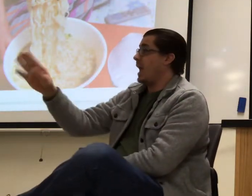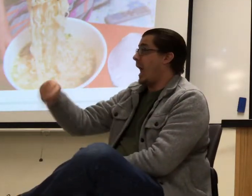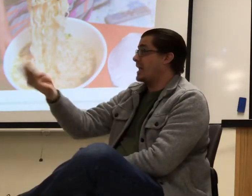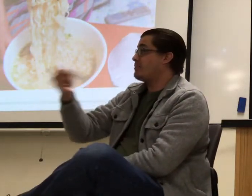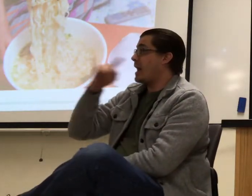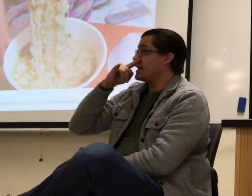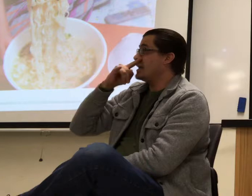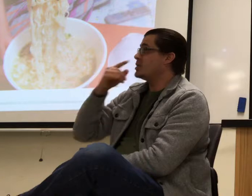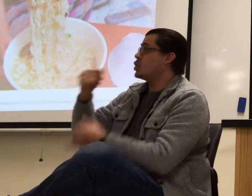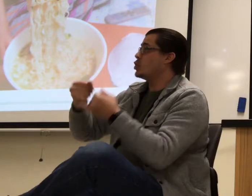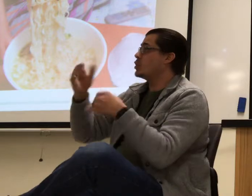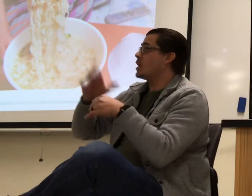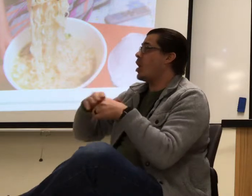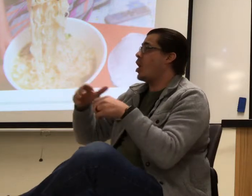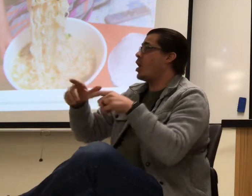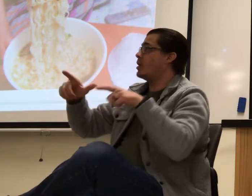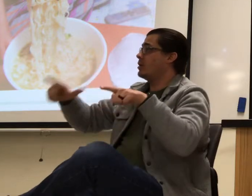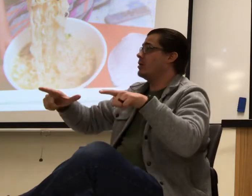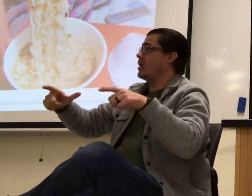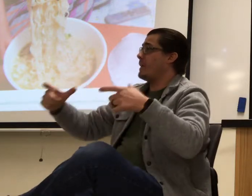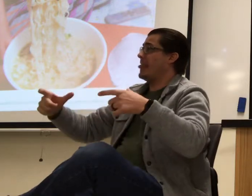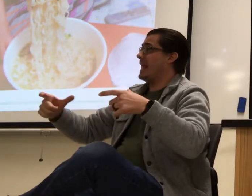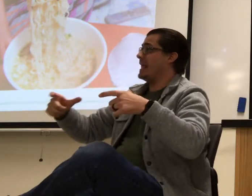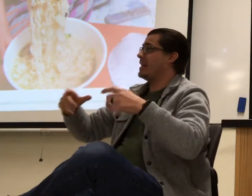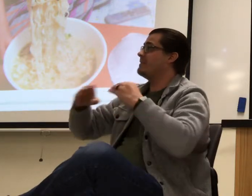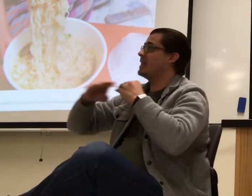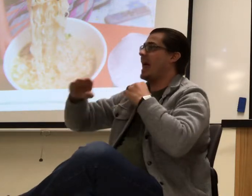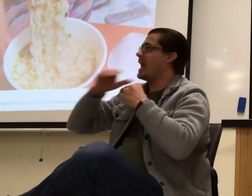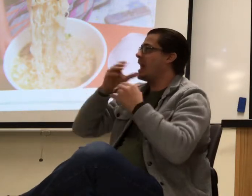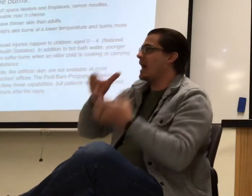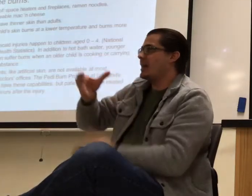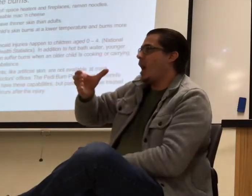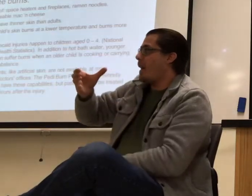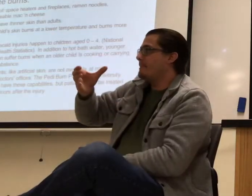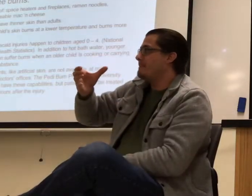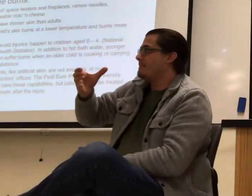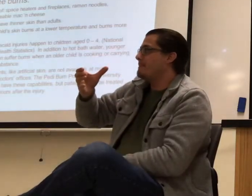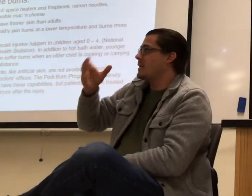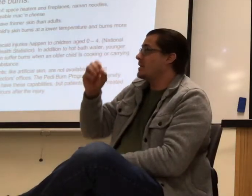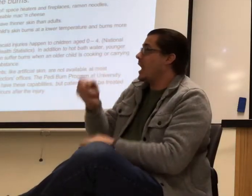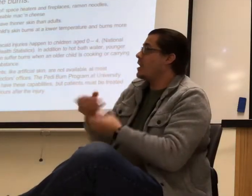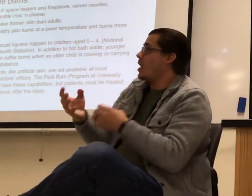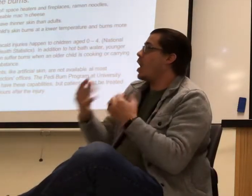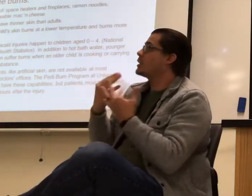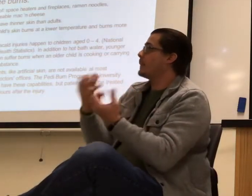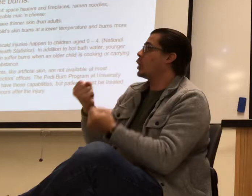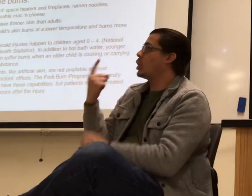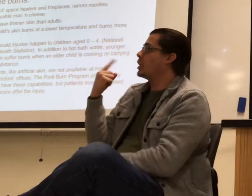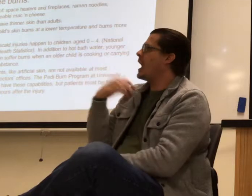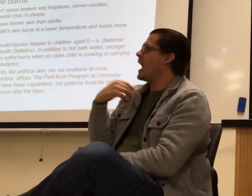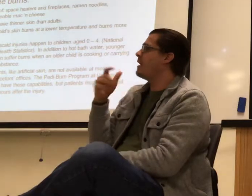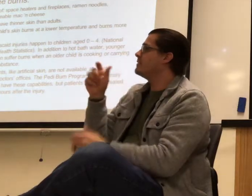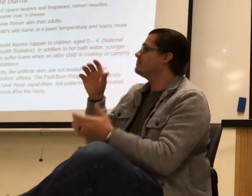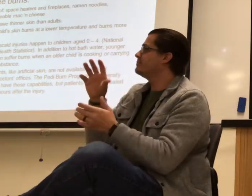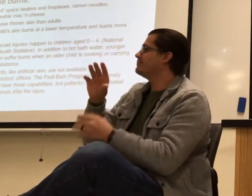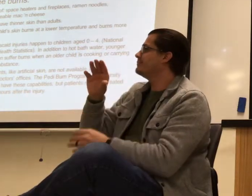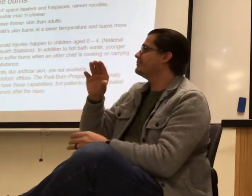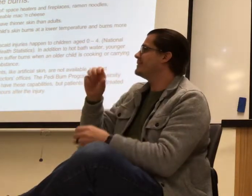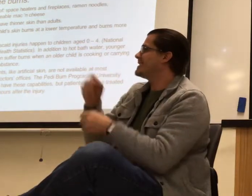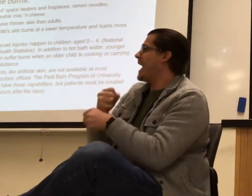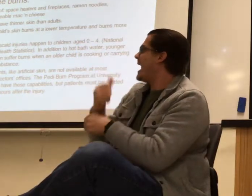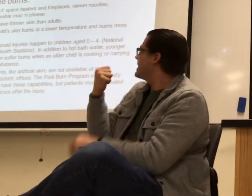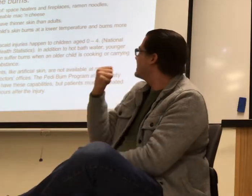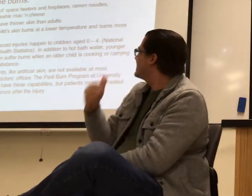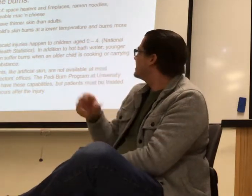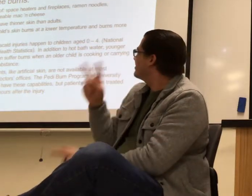And I don't want them to burn themselves. Well, anyway, noodles can be a cause of burns, and I have some stats on that there, but you can take a